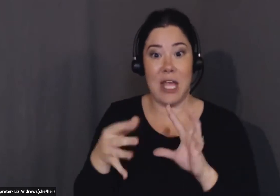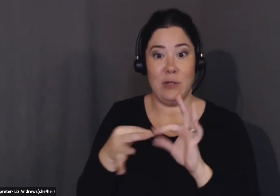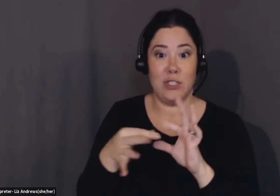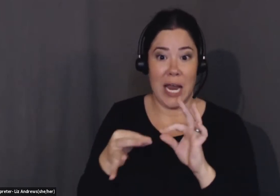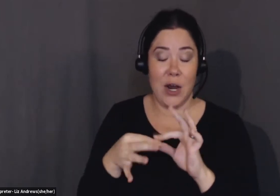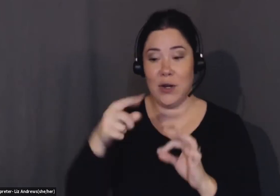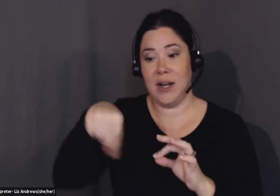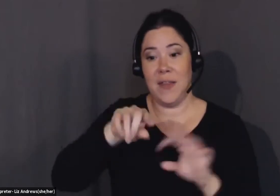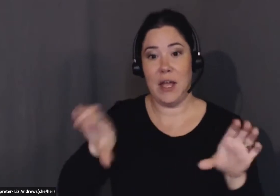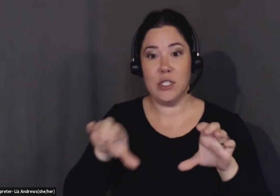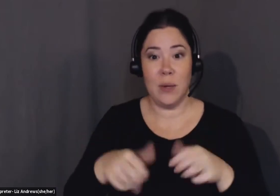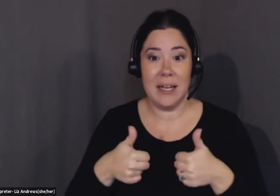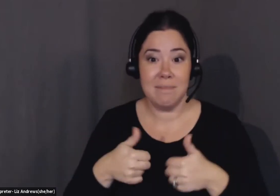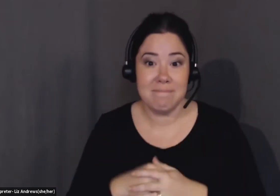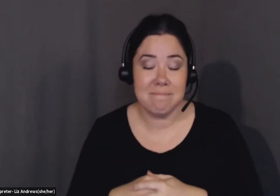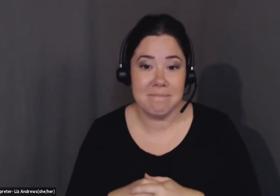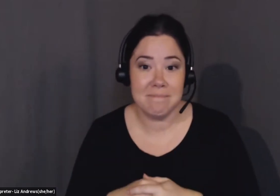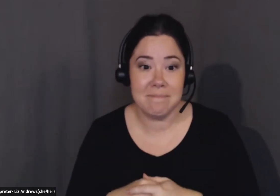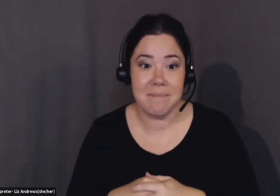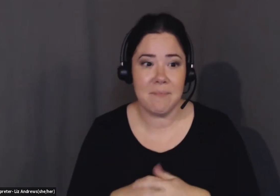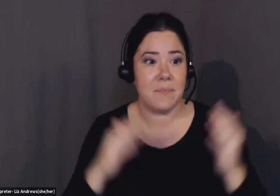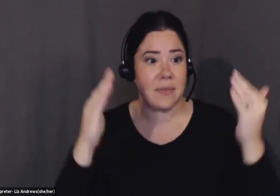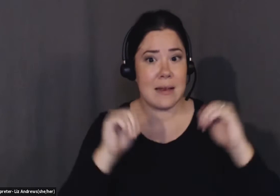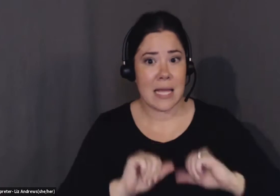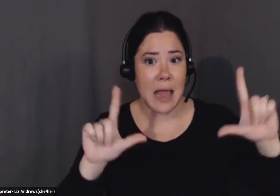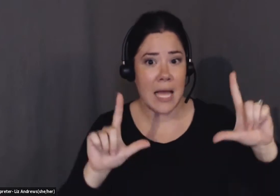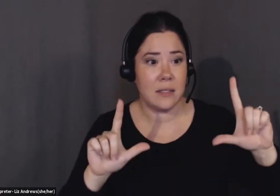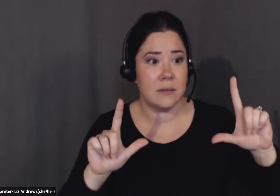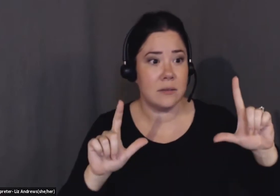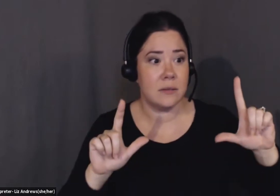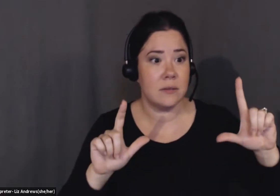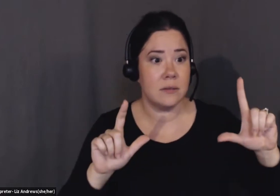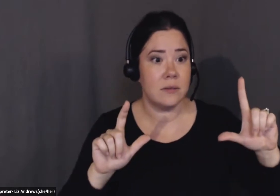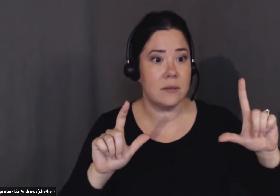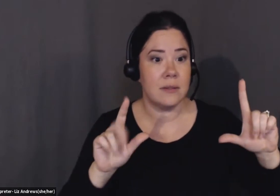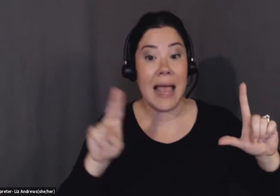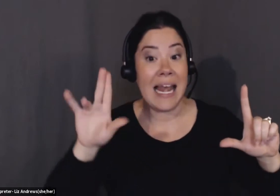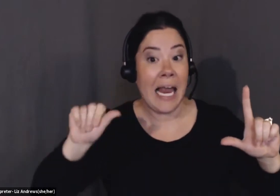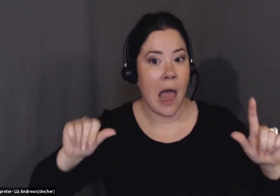doing. Can we move to the next slide? Nina's pushing me.